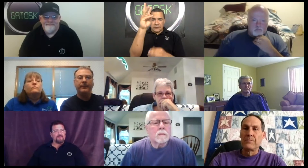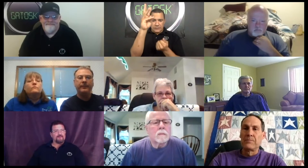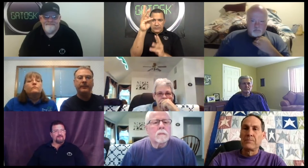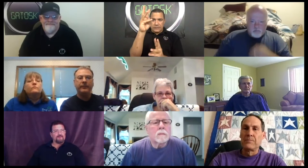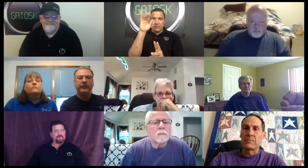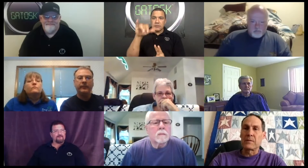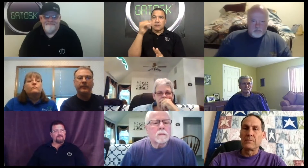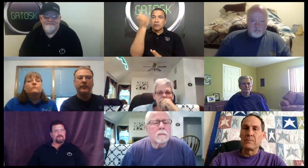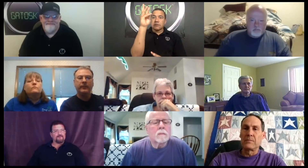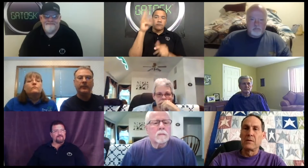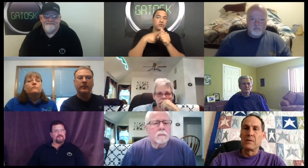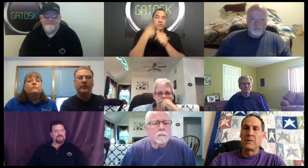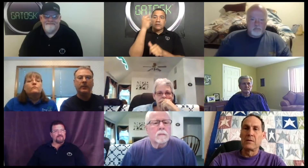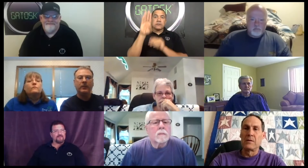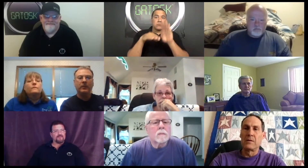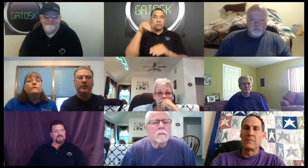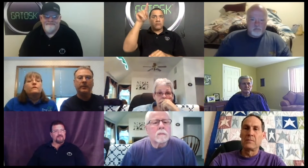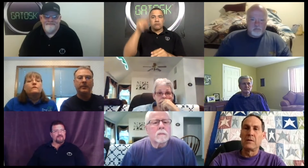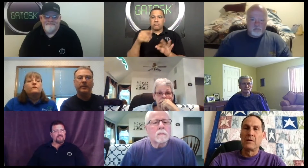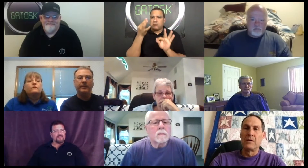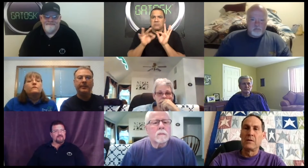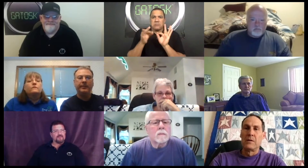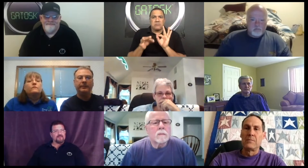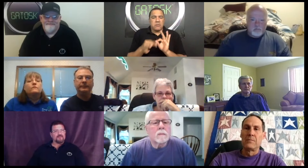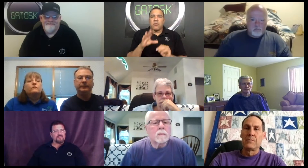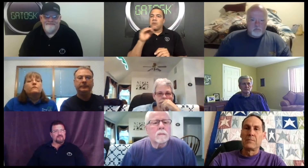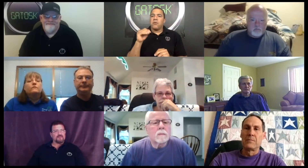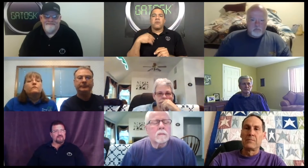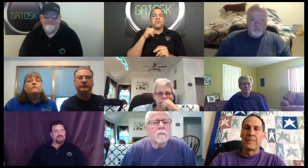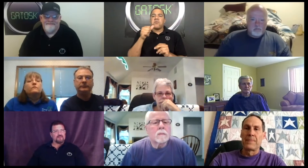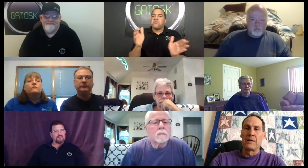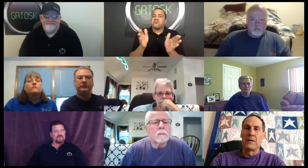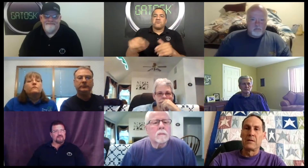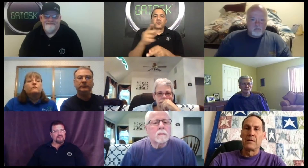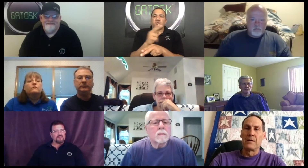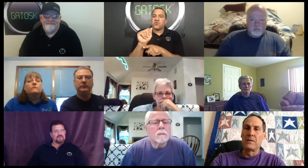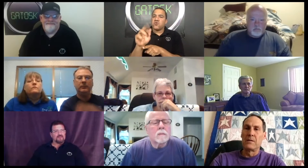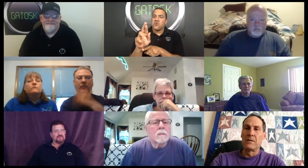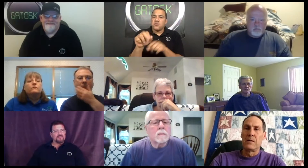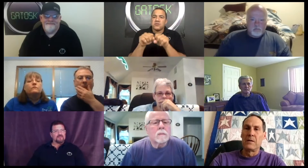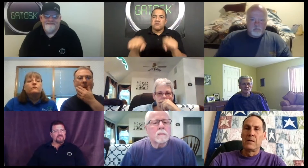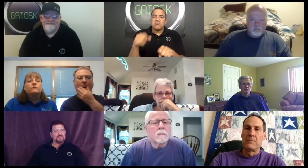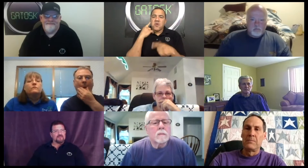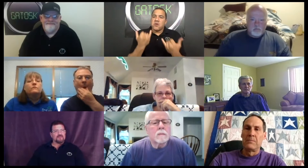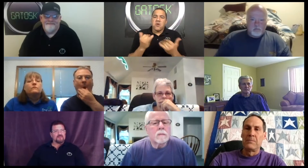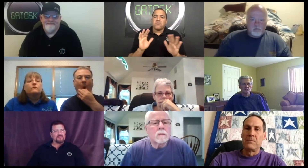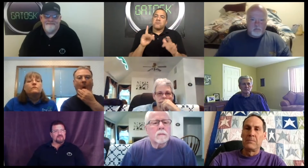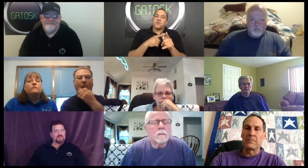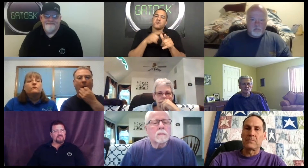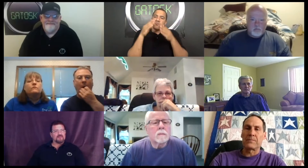steps, 16 and 16 steps. The first 16 steps are pretty simple, and I don't really encourage you to use the AR system for